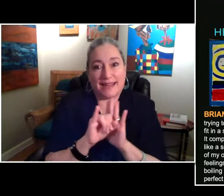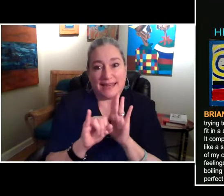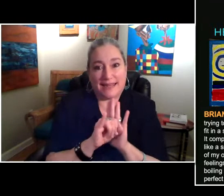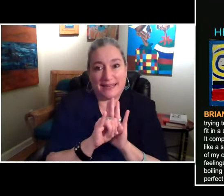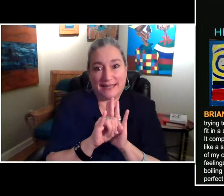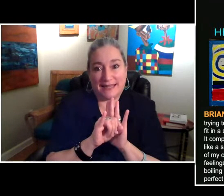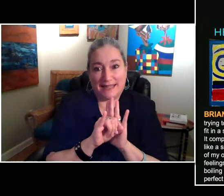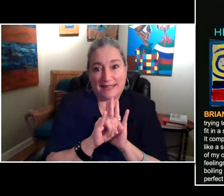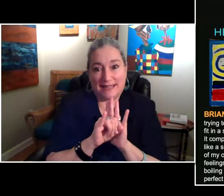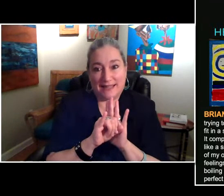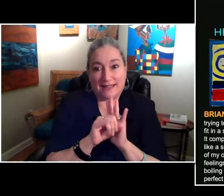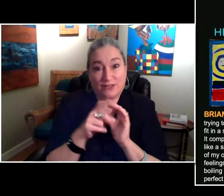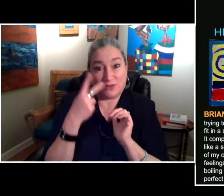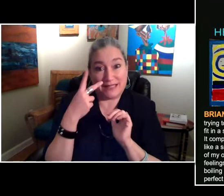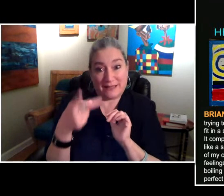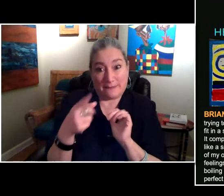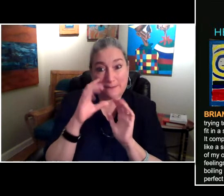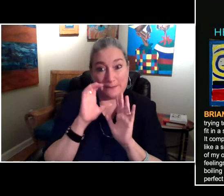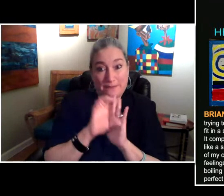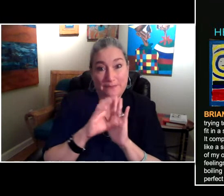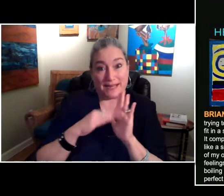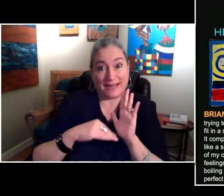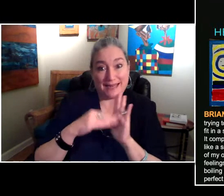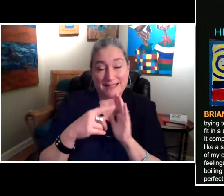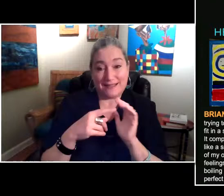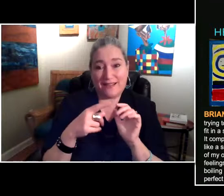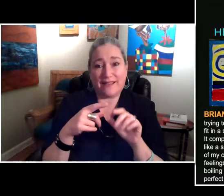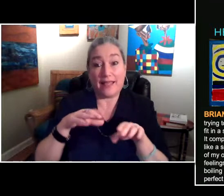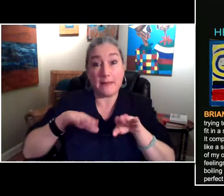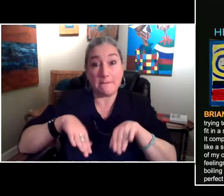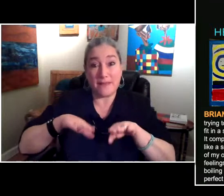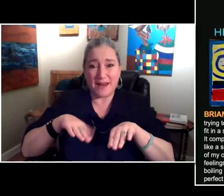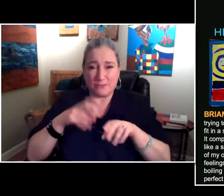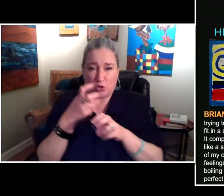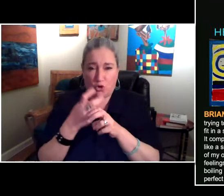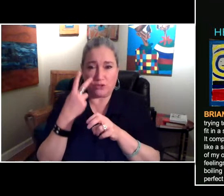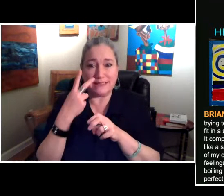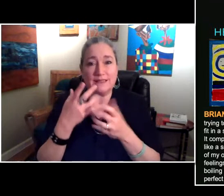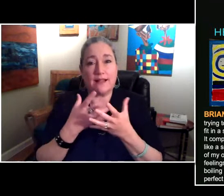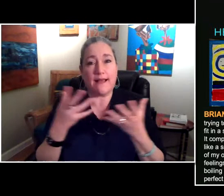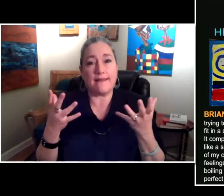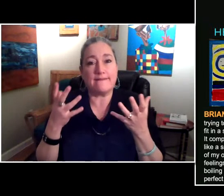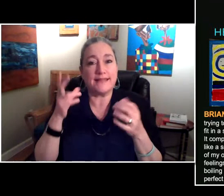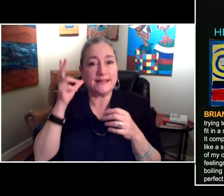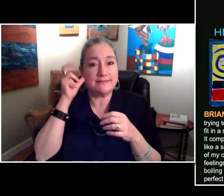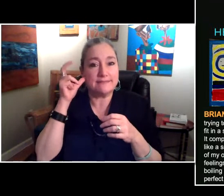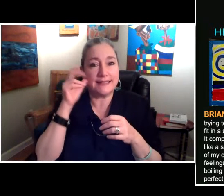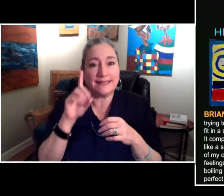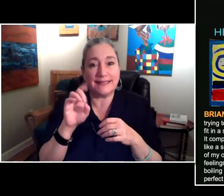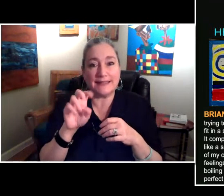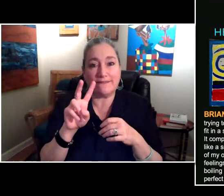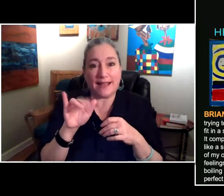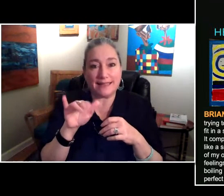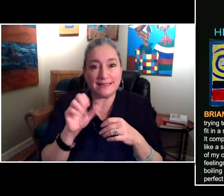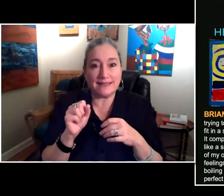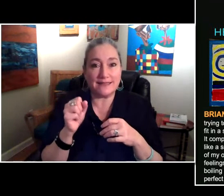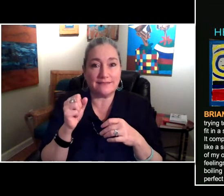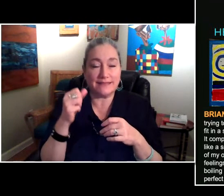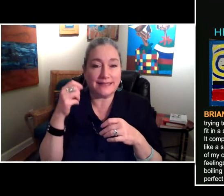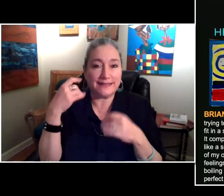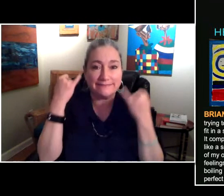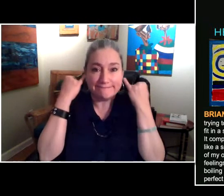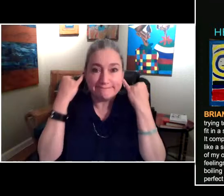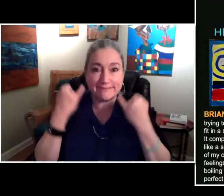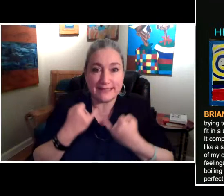And in this third example, showing lack of deaf identity, you see in this painting at the bottom, it's a bit hard